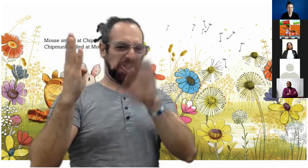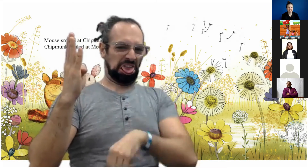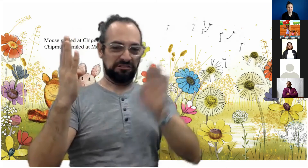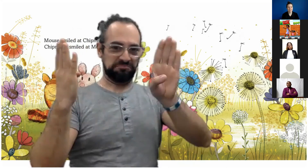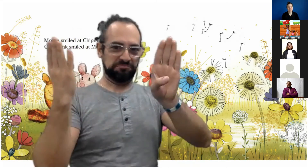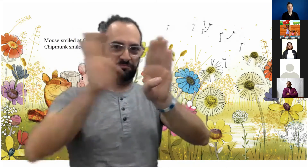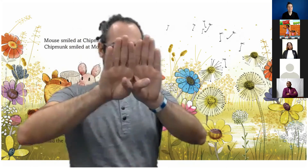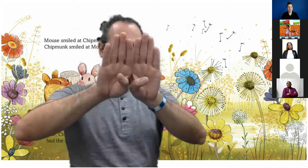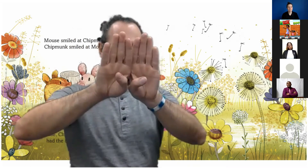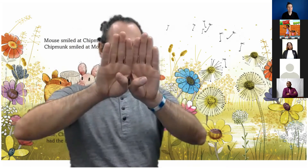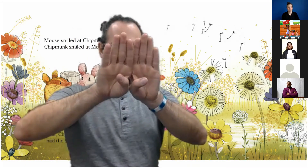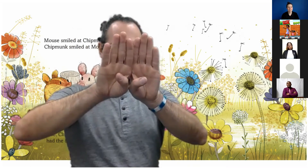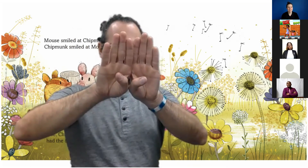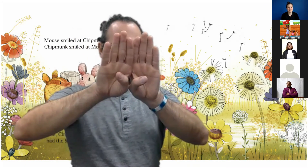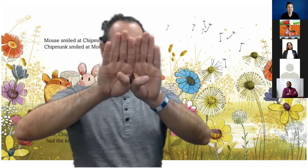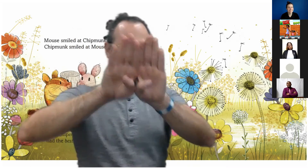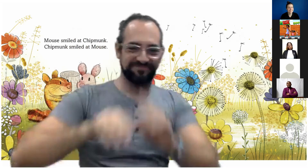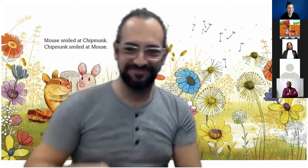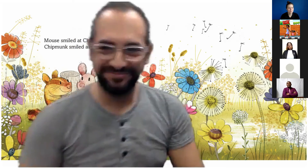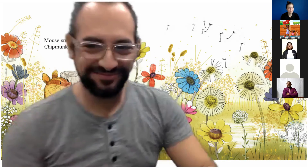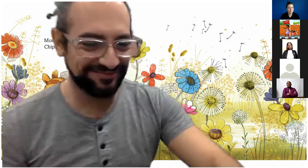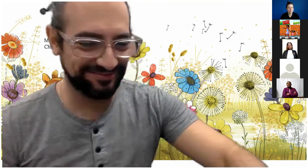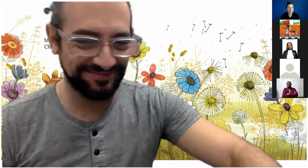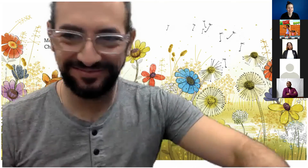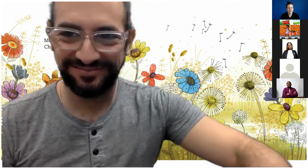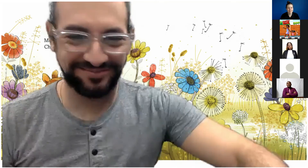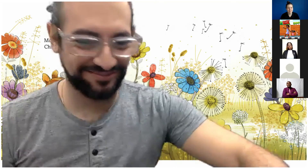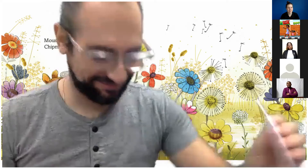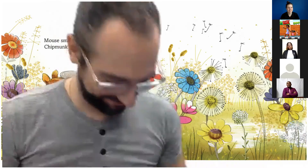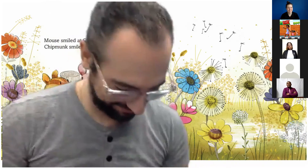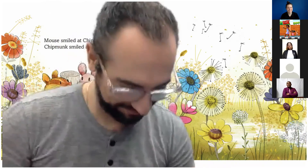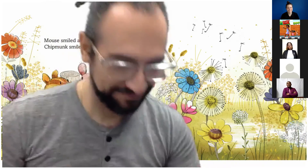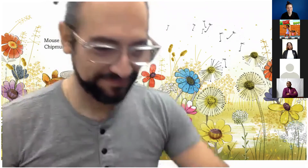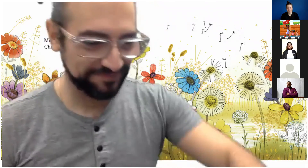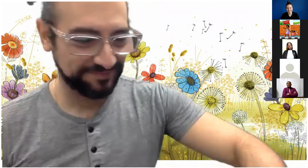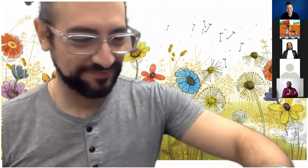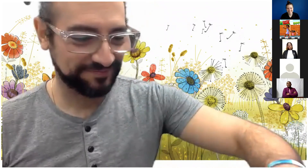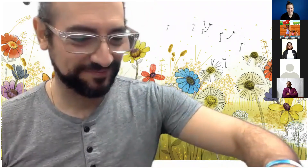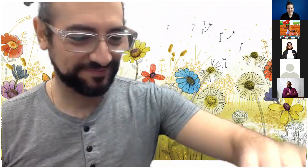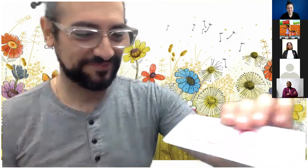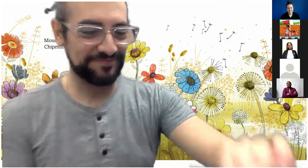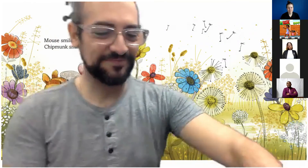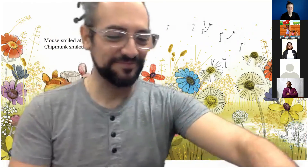So think, maybe you open the door and you like who it is. Oh, maybe never mind. And then you close the door